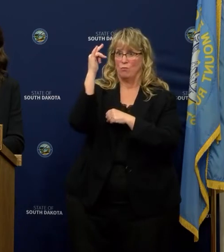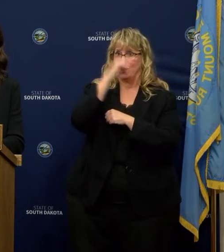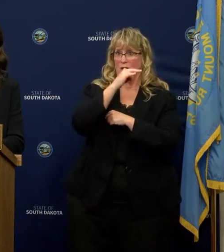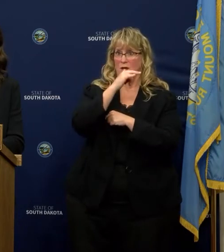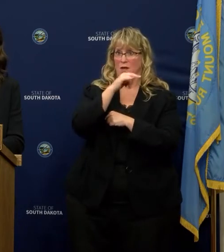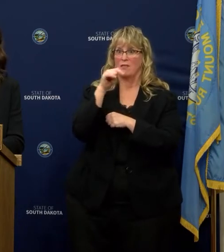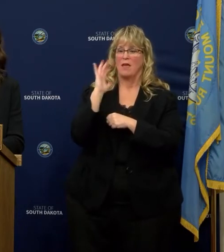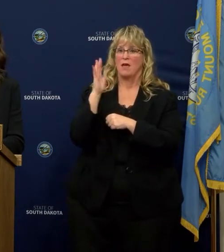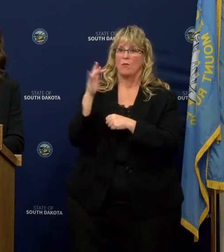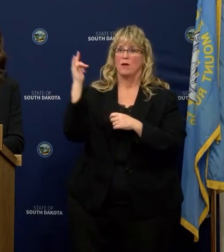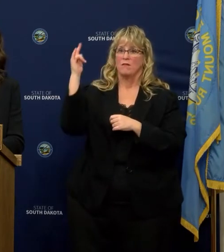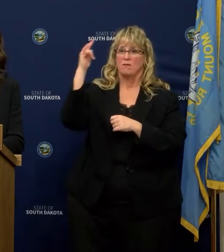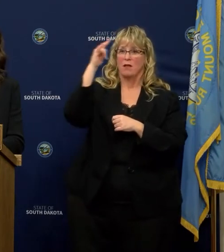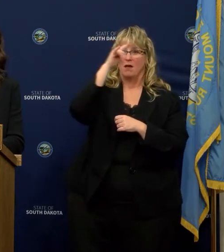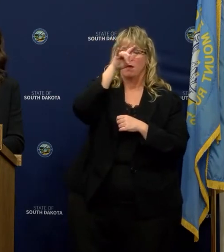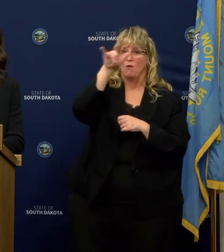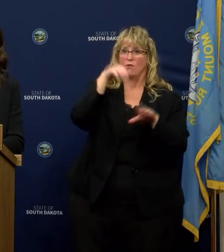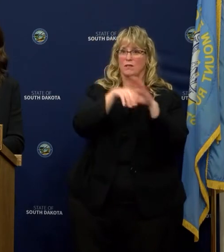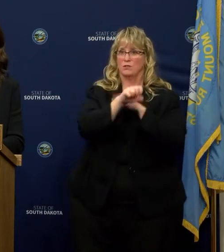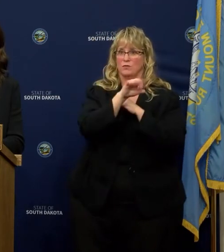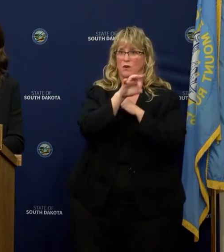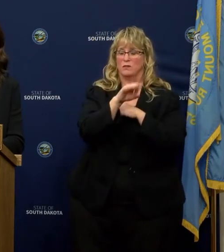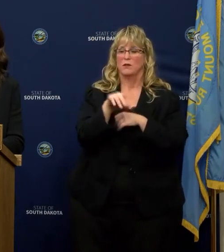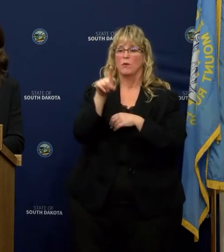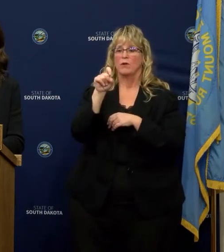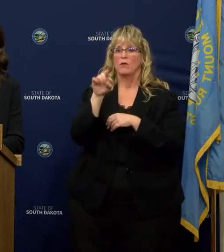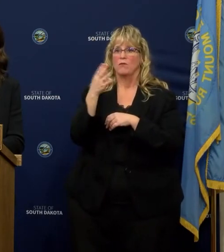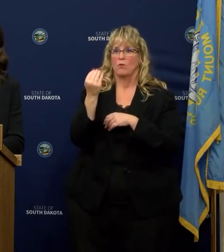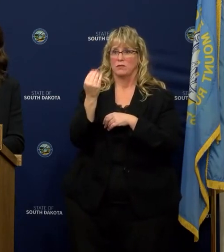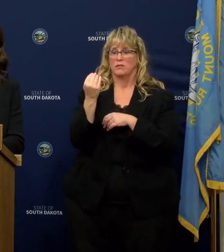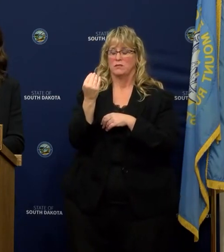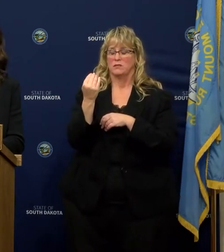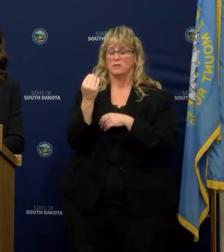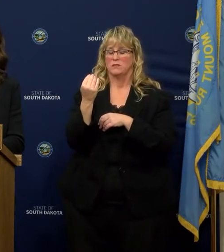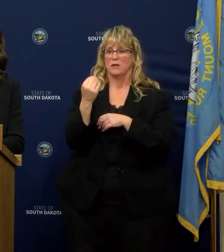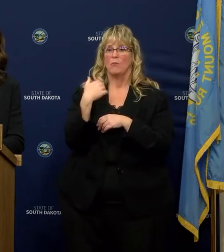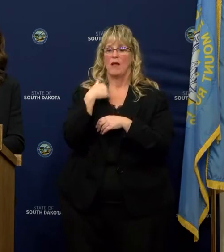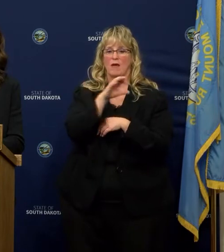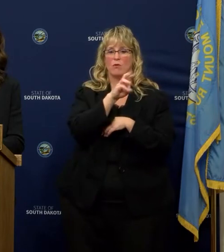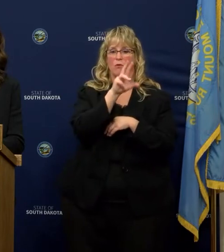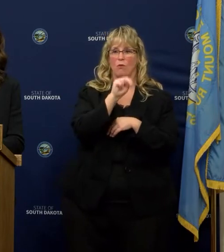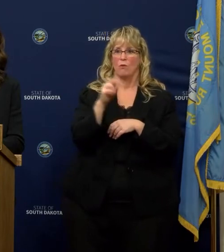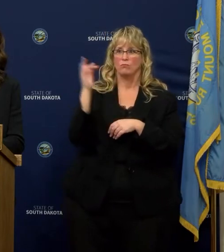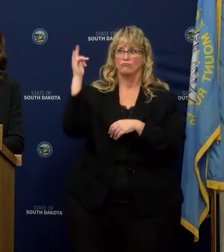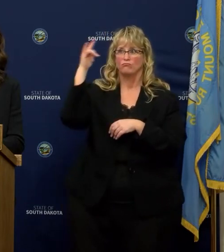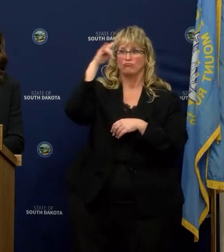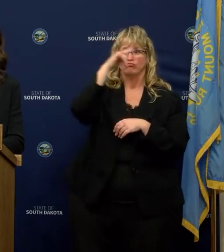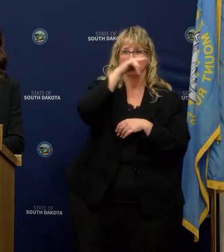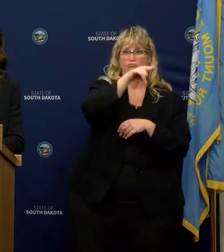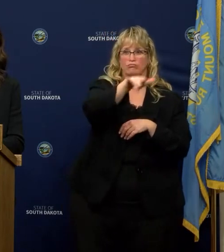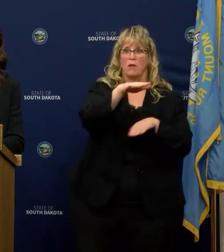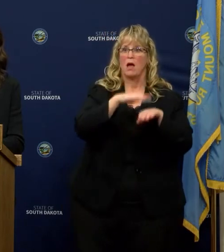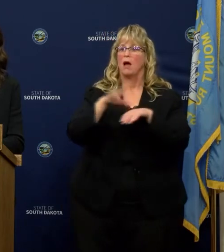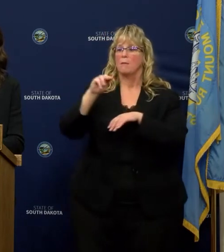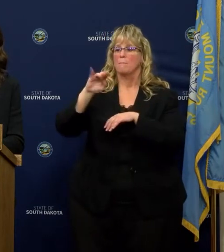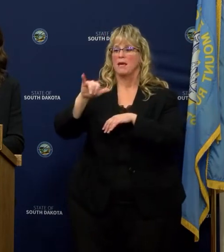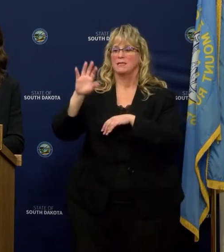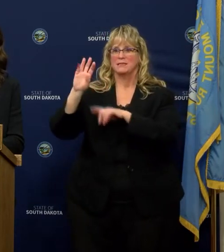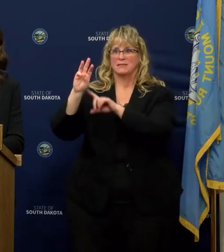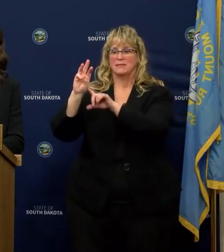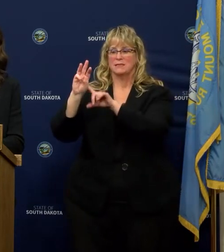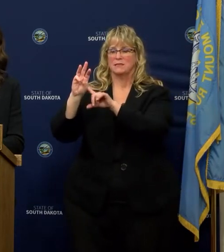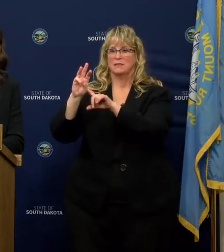Salutes Flyover Initiative. This 114th Wing is going to have their own flyover on May 16th.